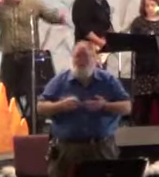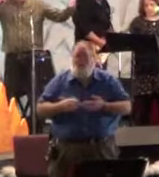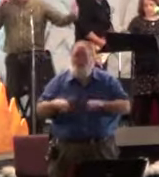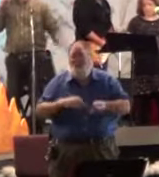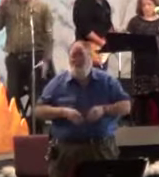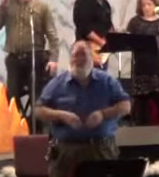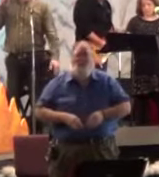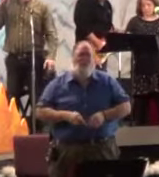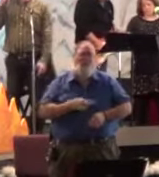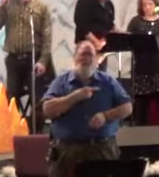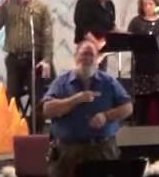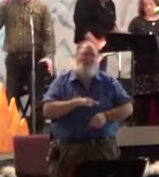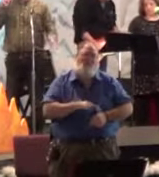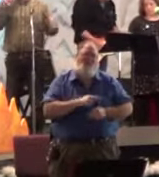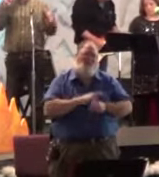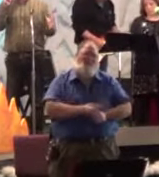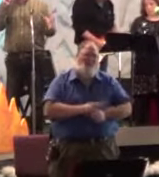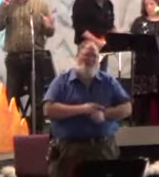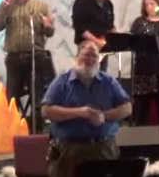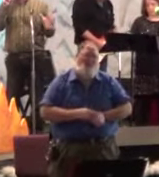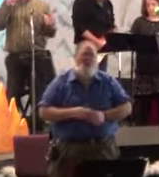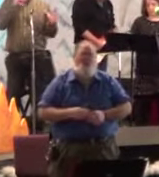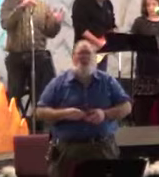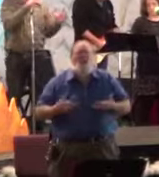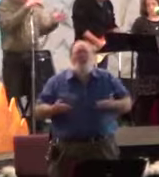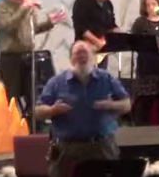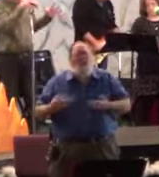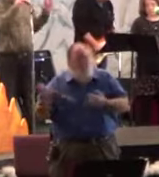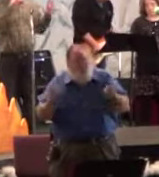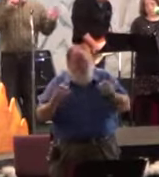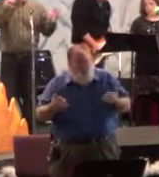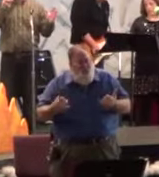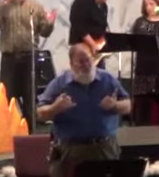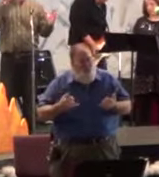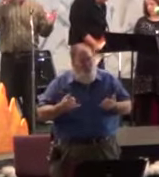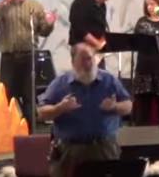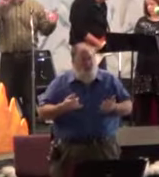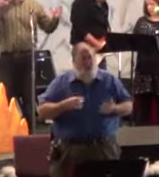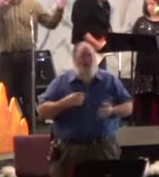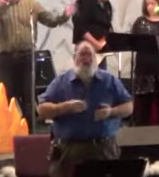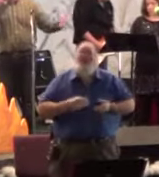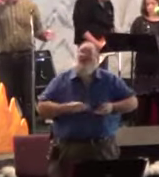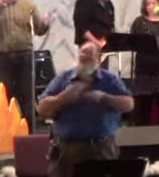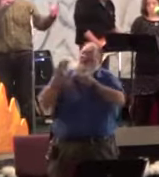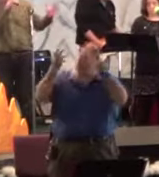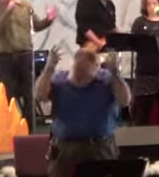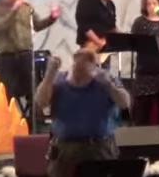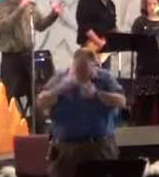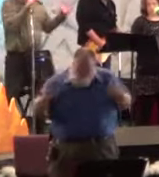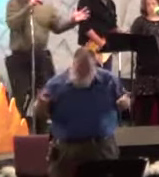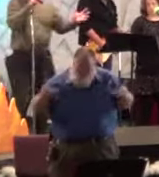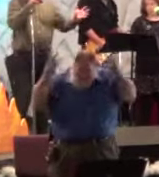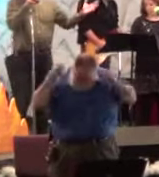Another just activity in our lives. But what if you came in here today with the attitude of, I'm going to sell out for you, God. I'm going to give you everything. I'm going to stand